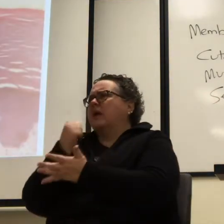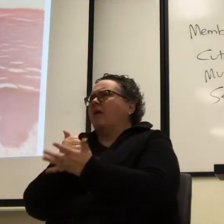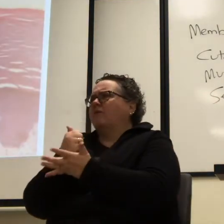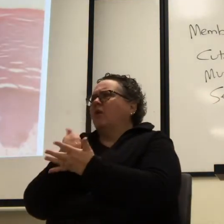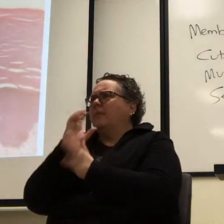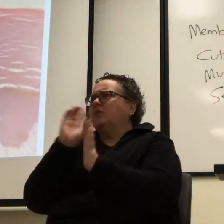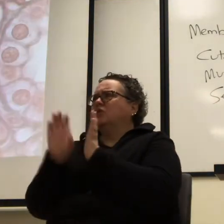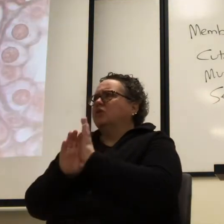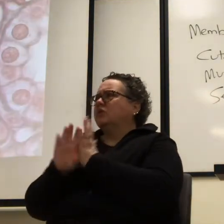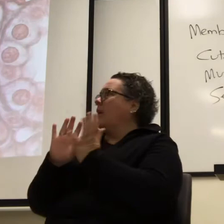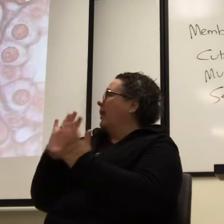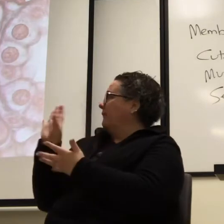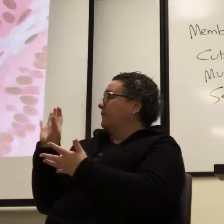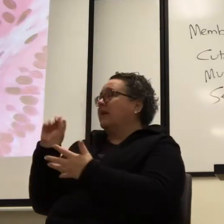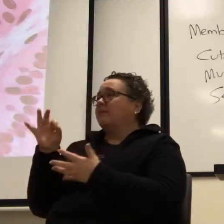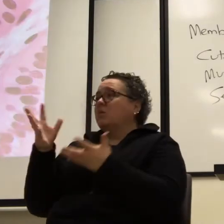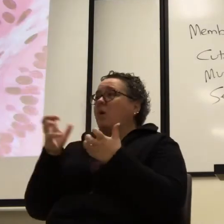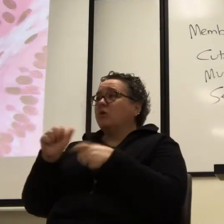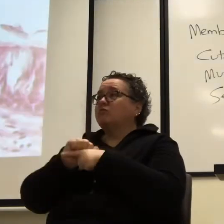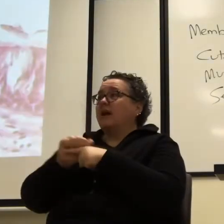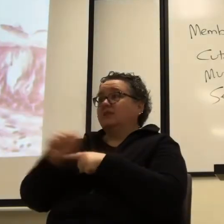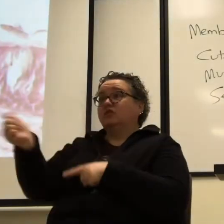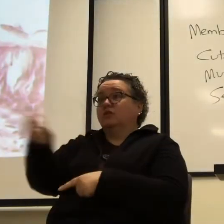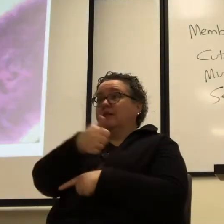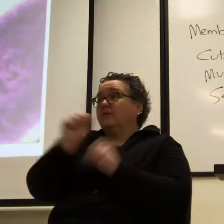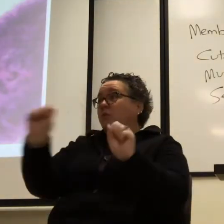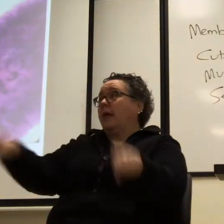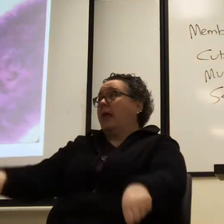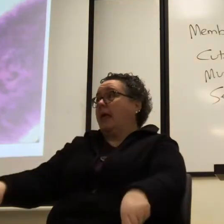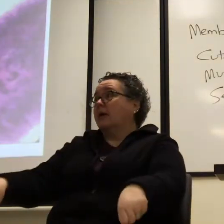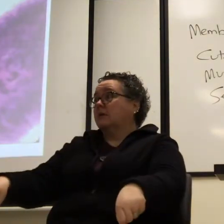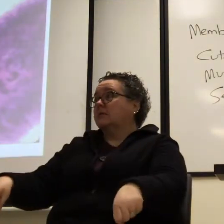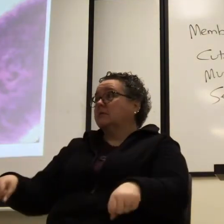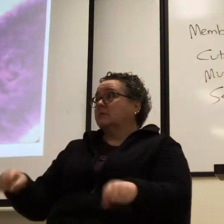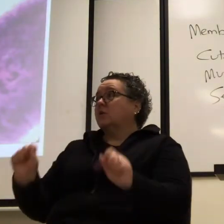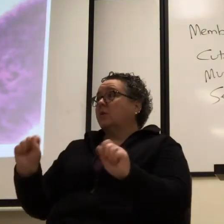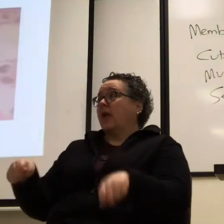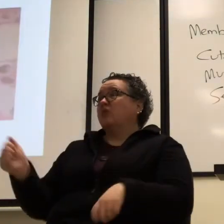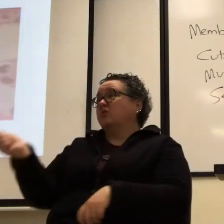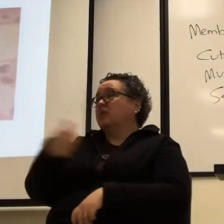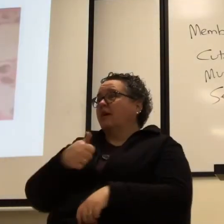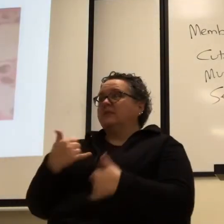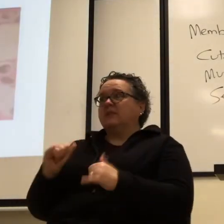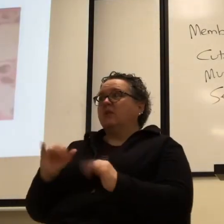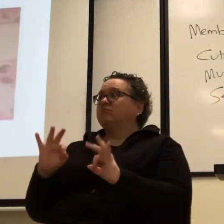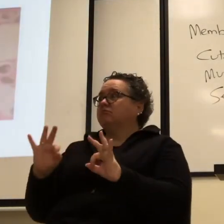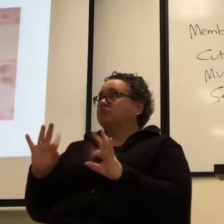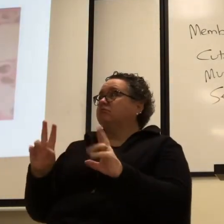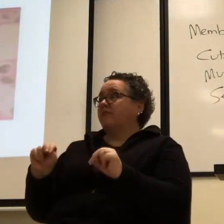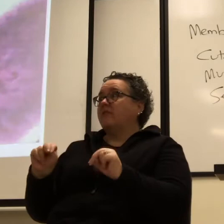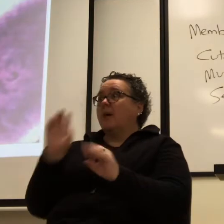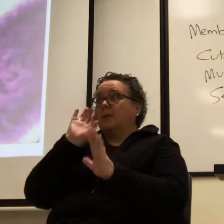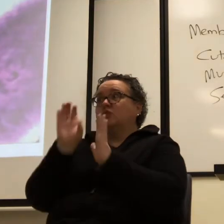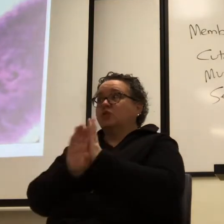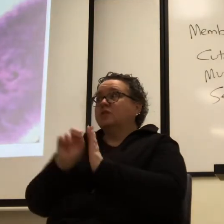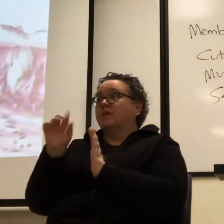I thought I'd leave them here if you want to practice yourself. Go right ahead. There's still fun pictures to look at if you're studying.